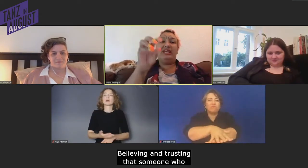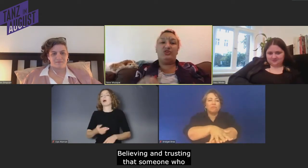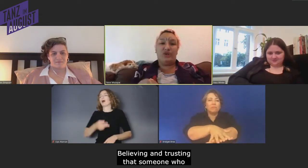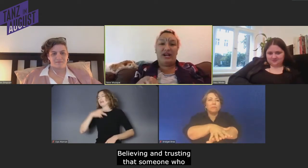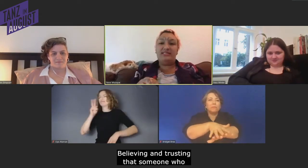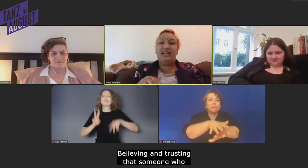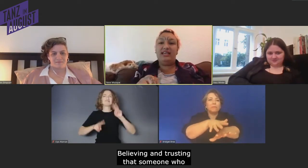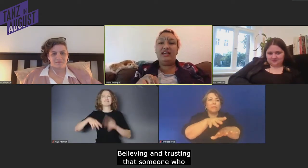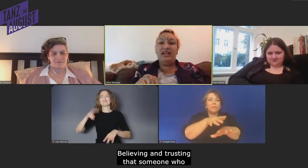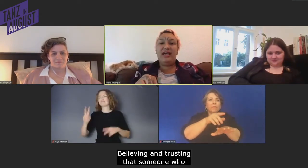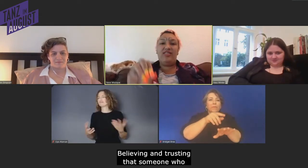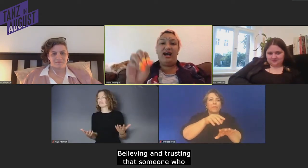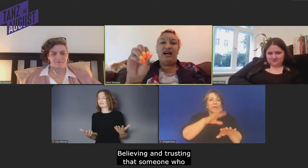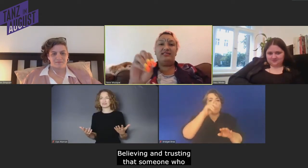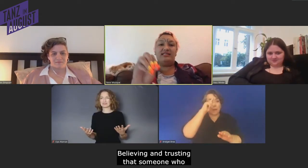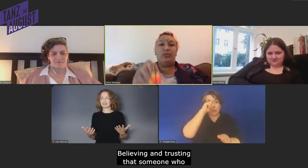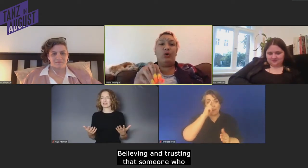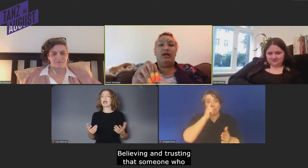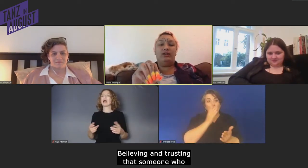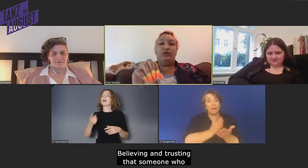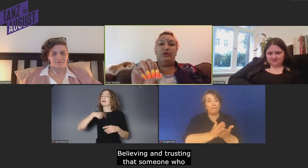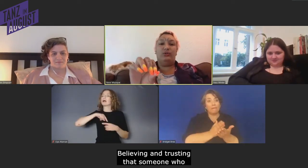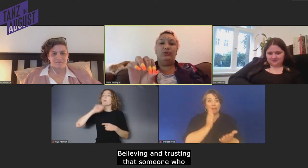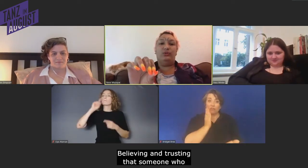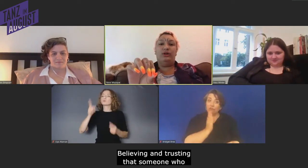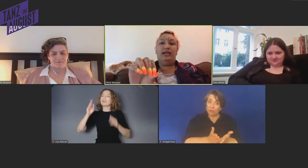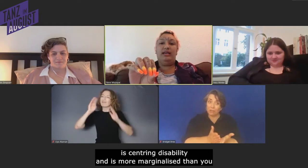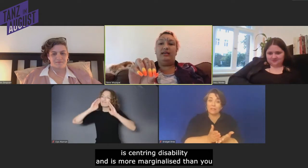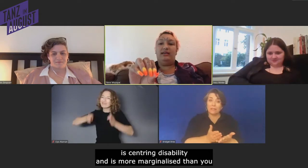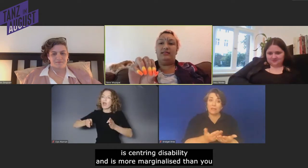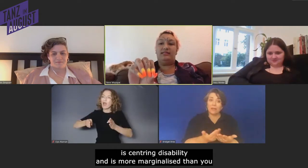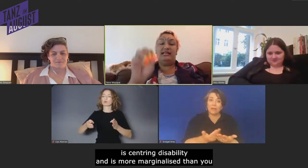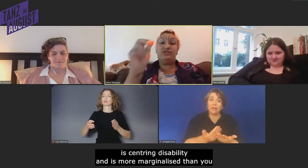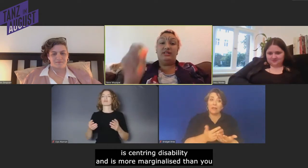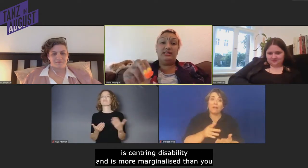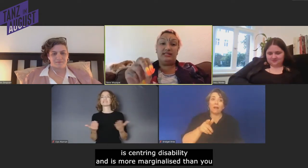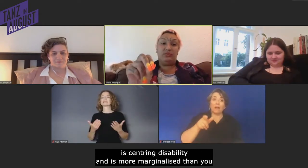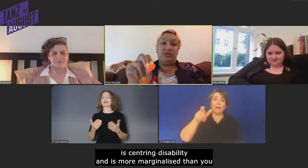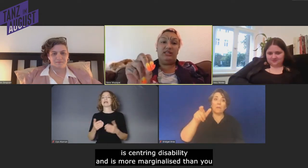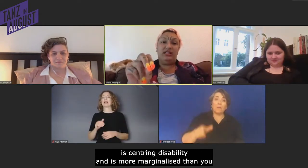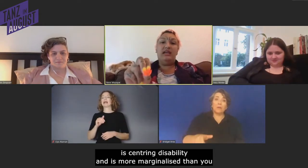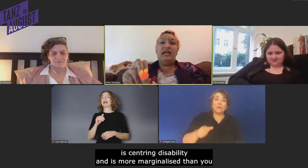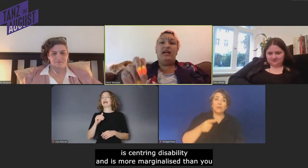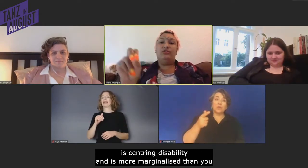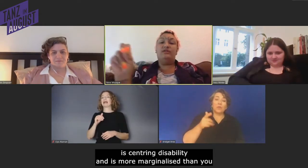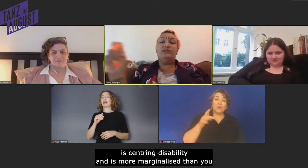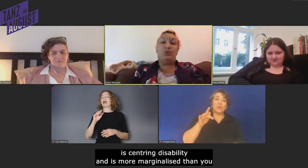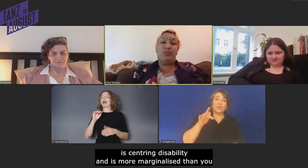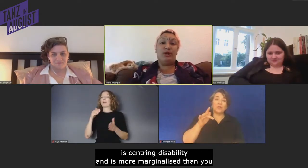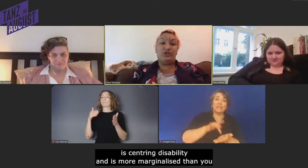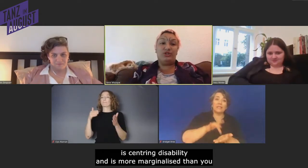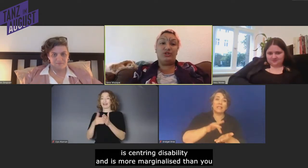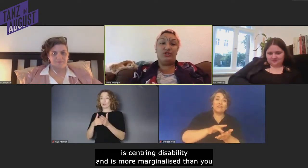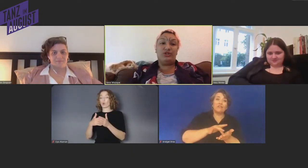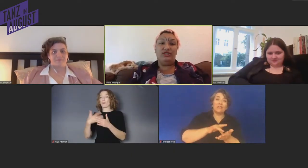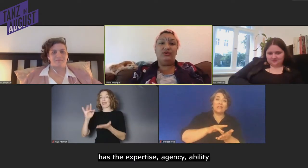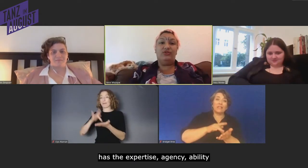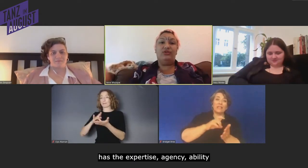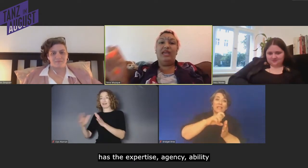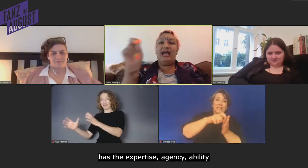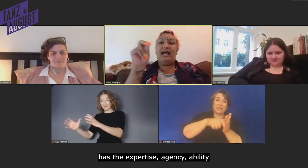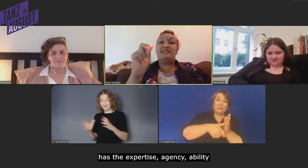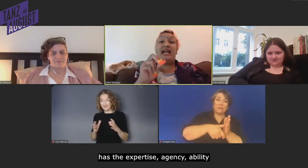believing and trusting that someone who is centering disability and who is more marginalized than